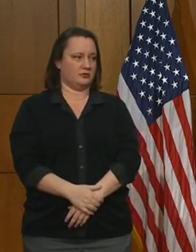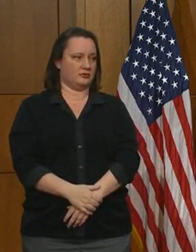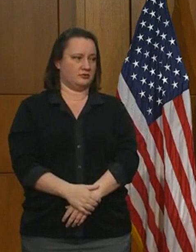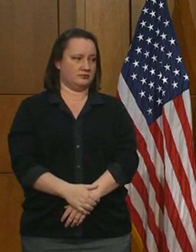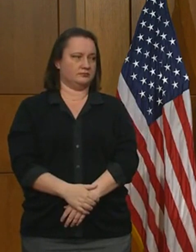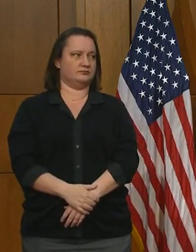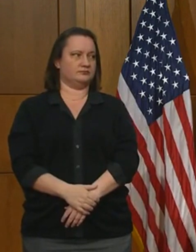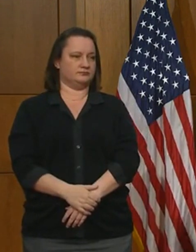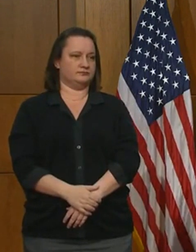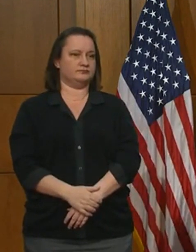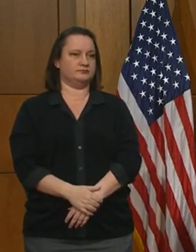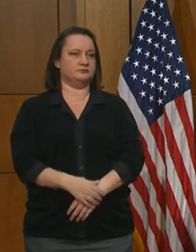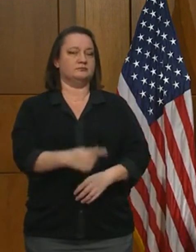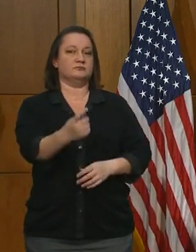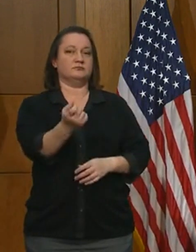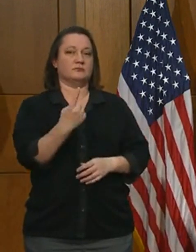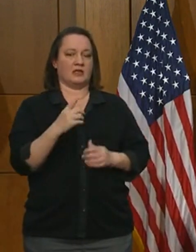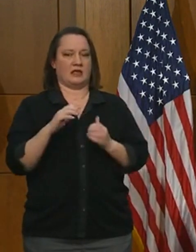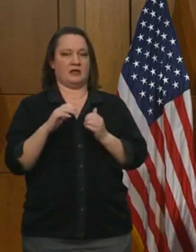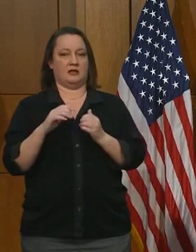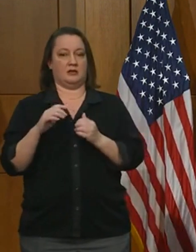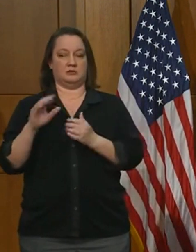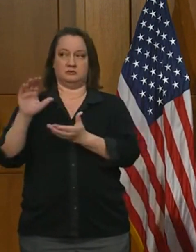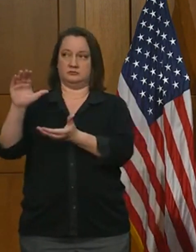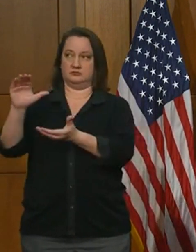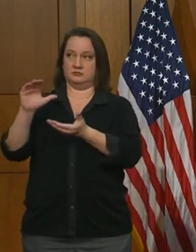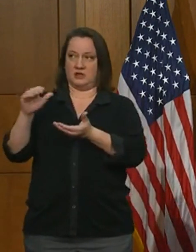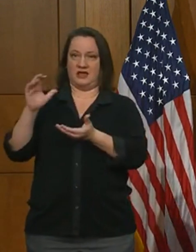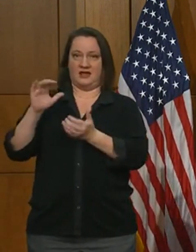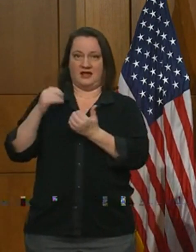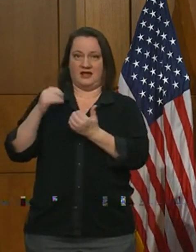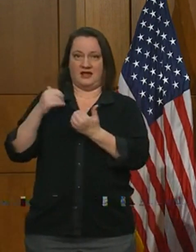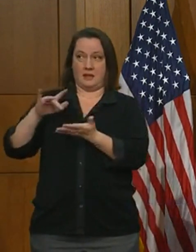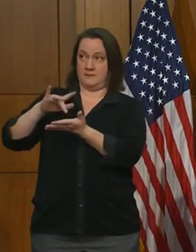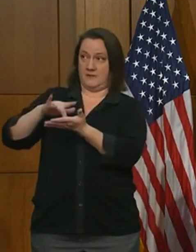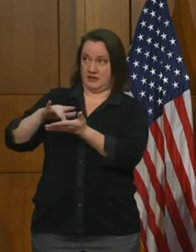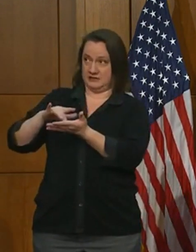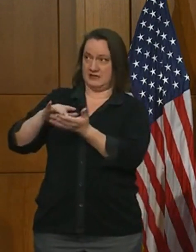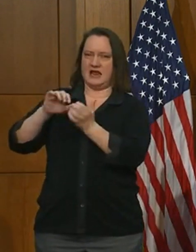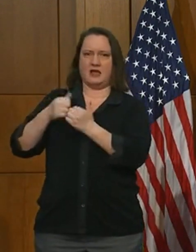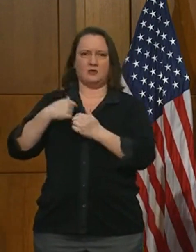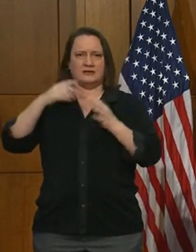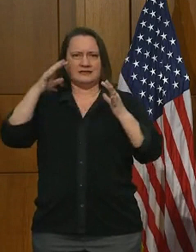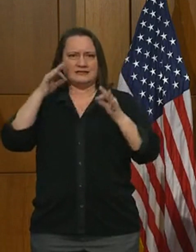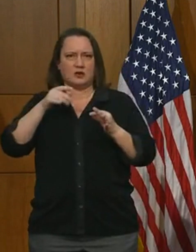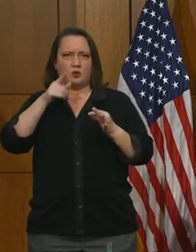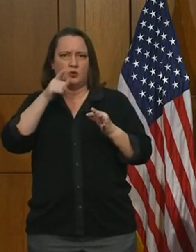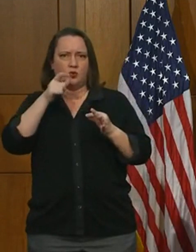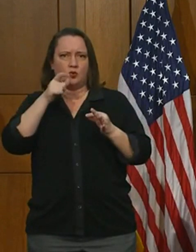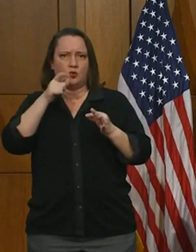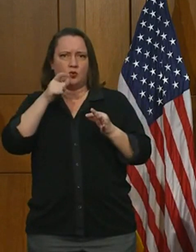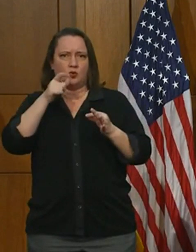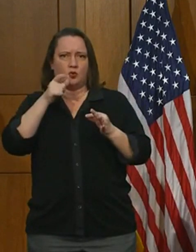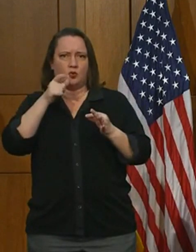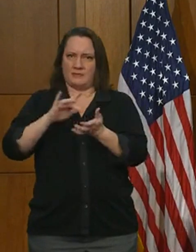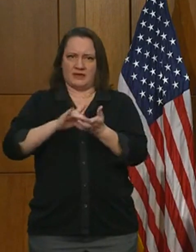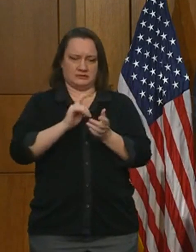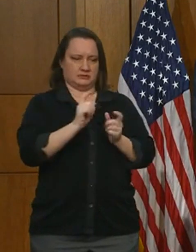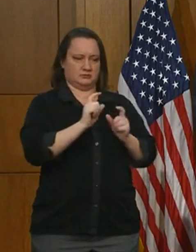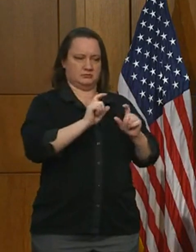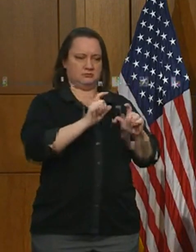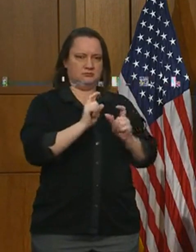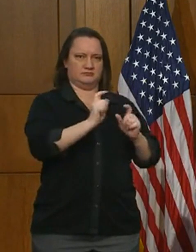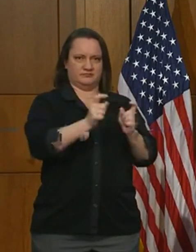The question was how are we deciding on the distribution or the allocation of remdesivir to hospitals? First